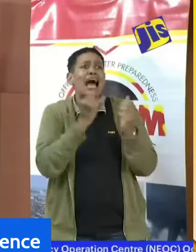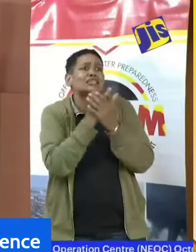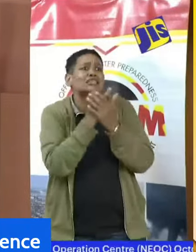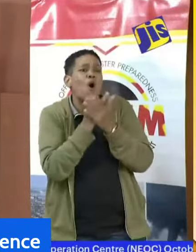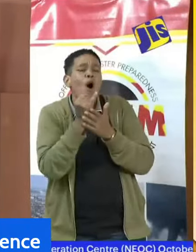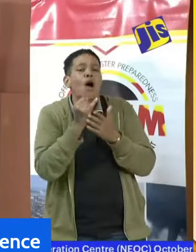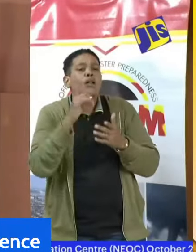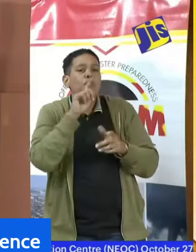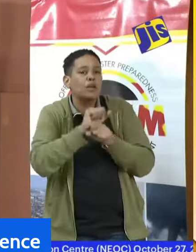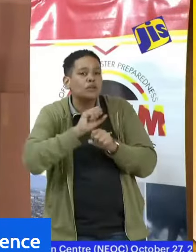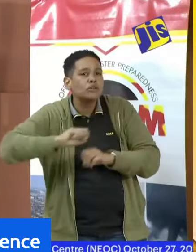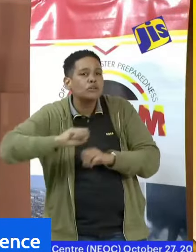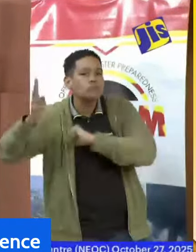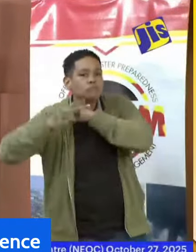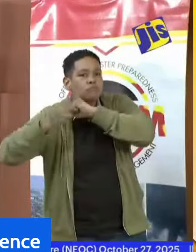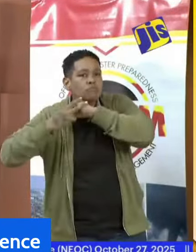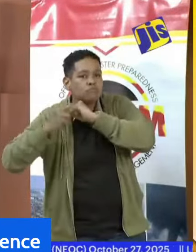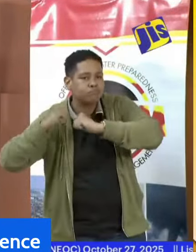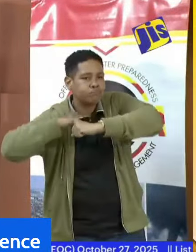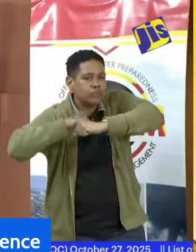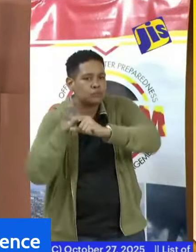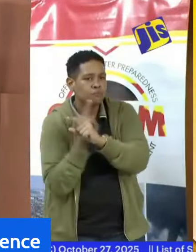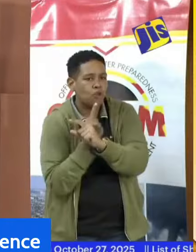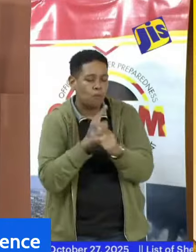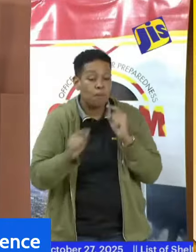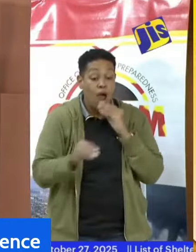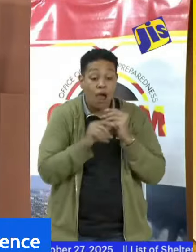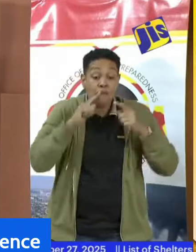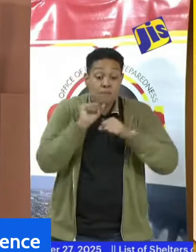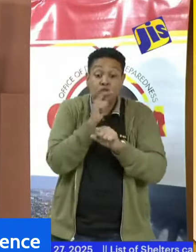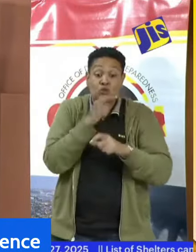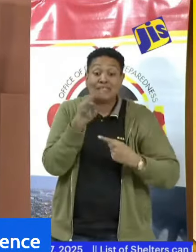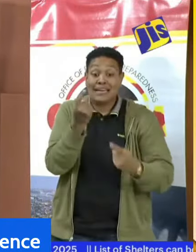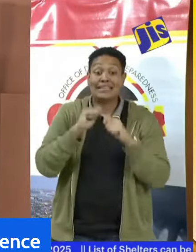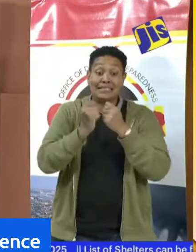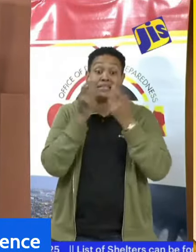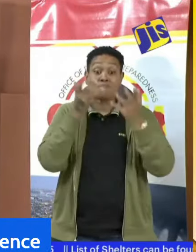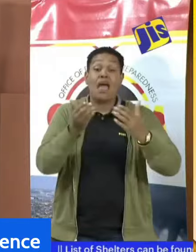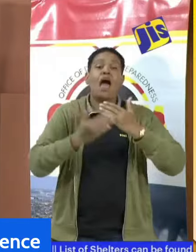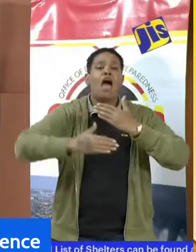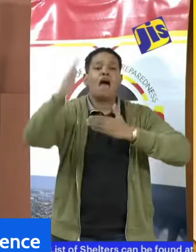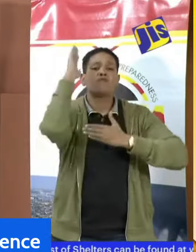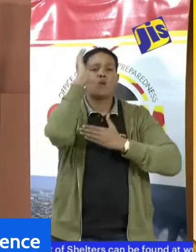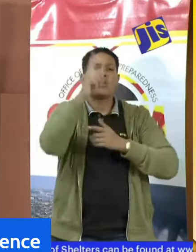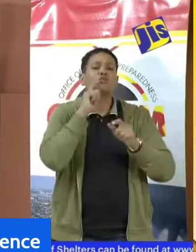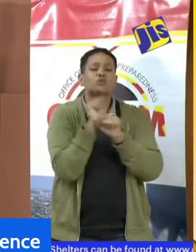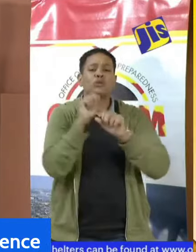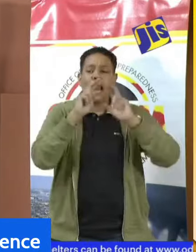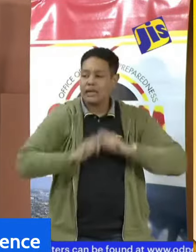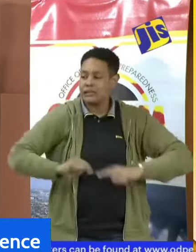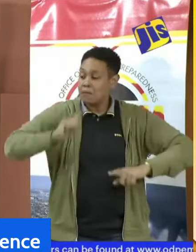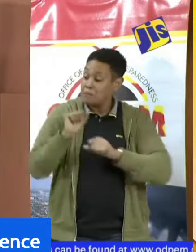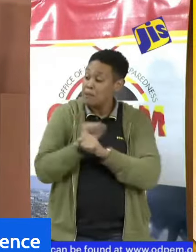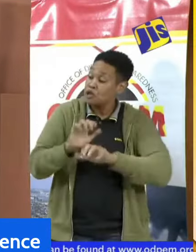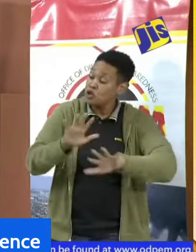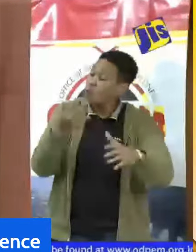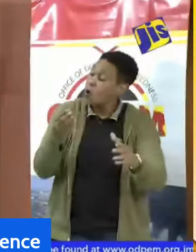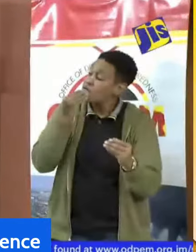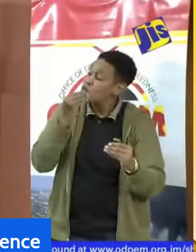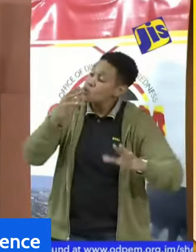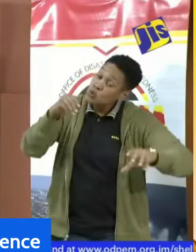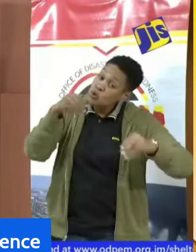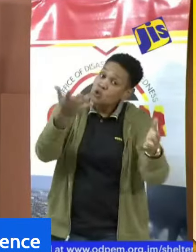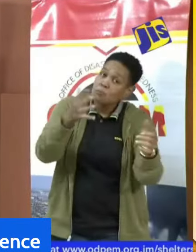protected, but also to say that the team will be out in the field right after to examine and to ensure that the food